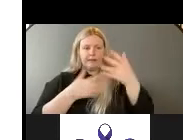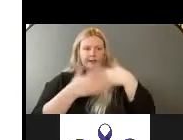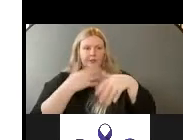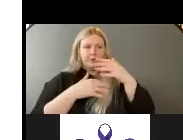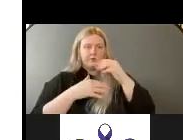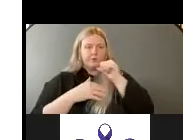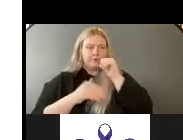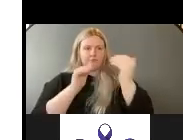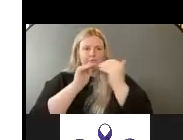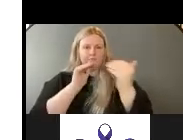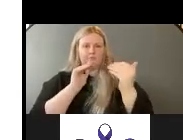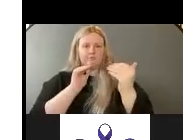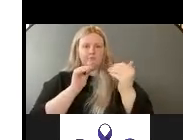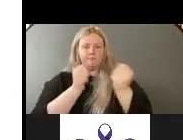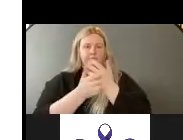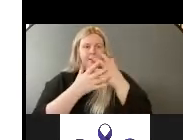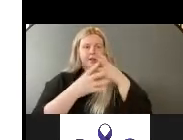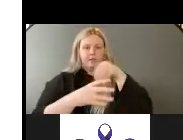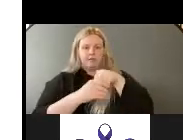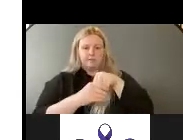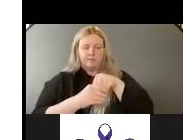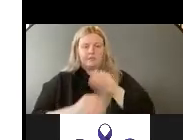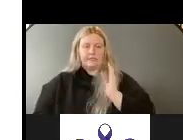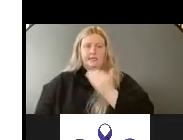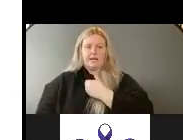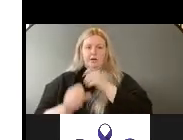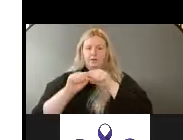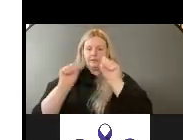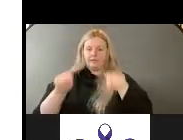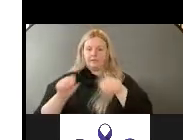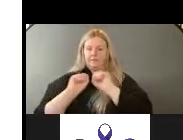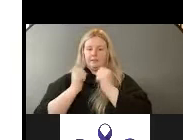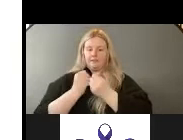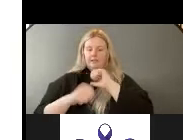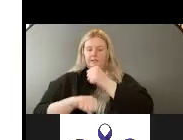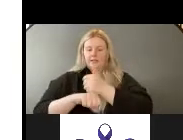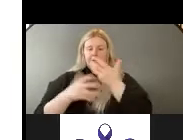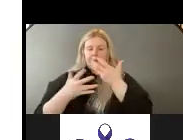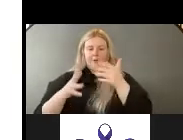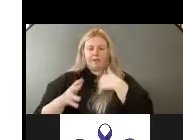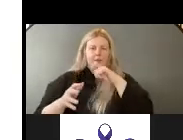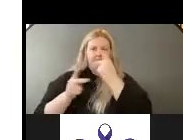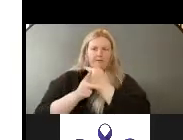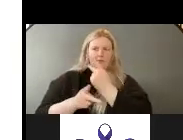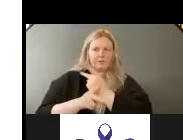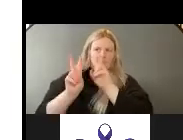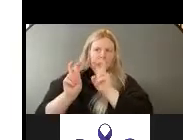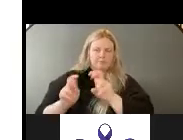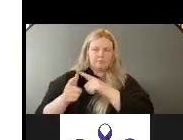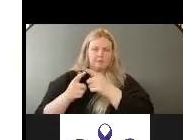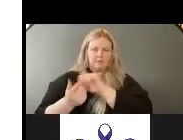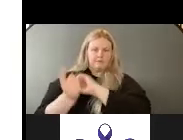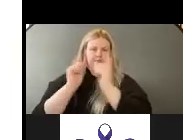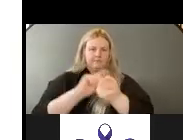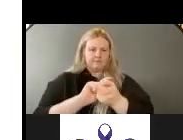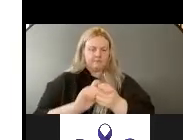are built into our society. Those are the things where, we have to work at. And in 81%